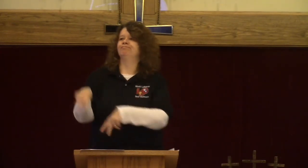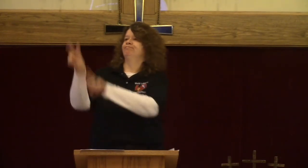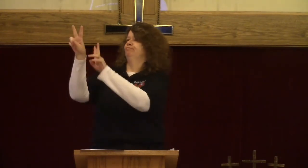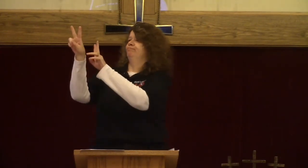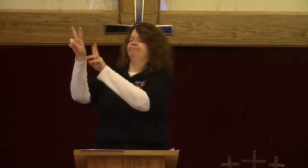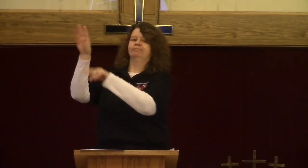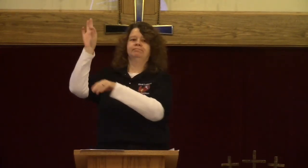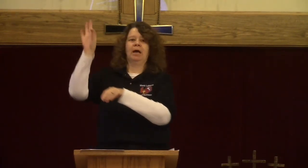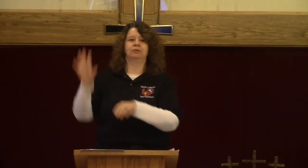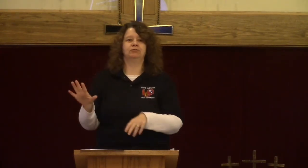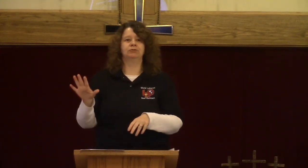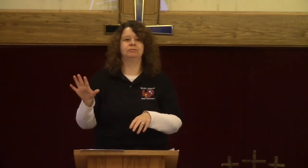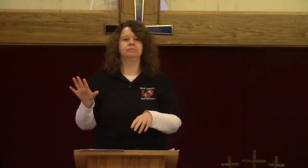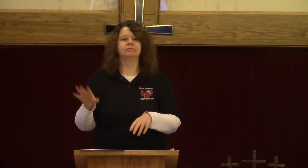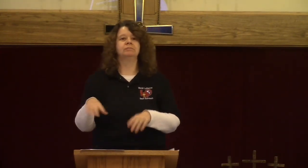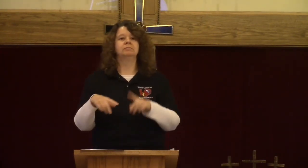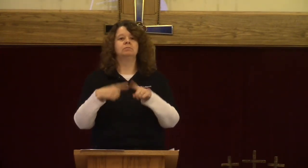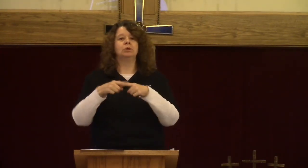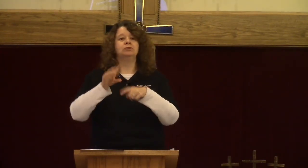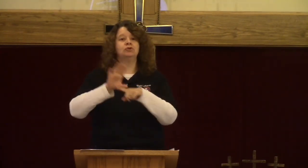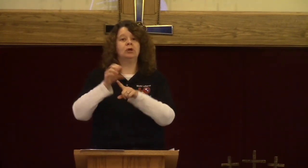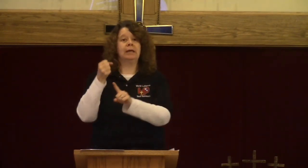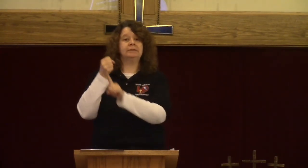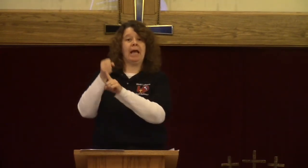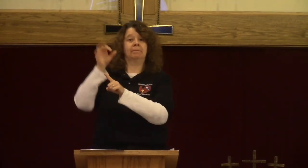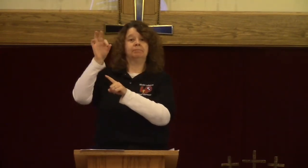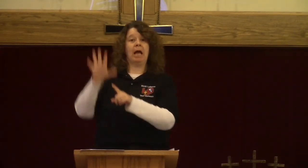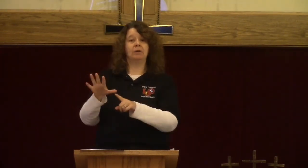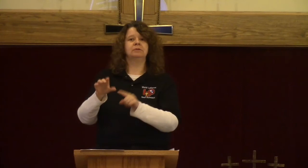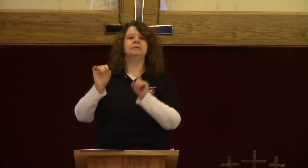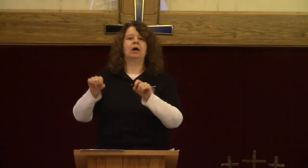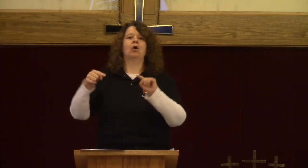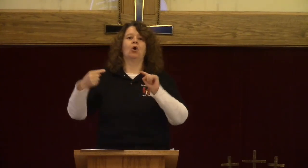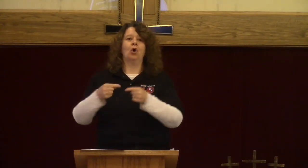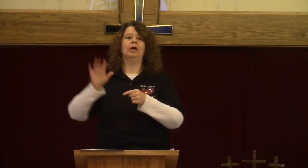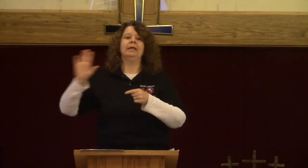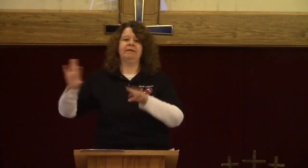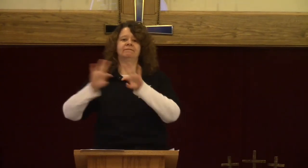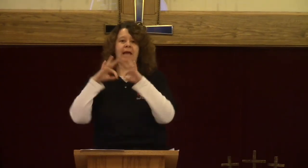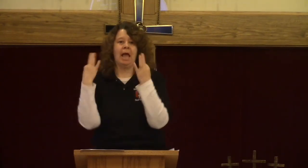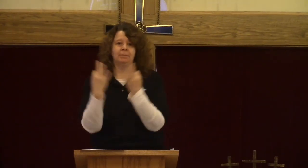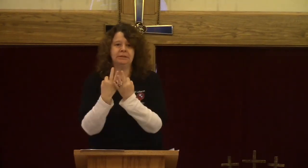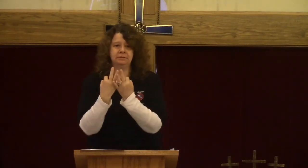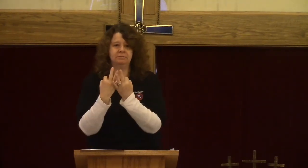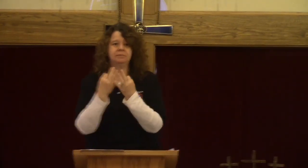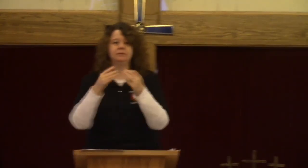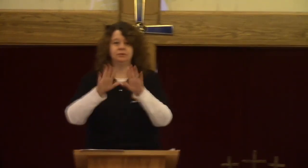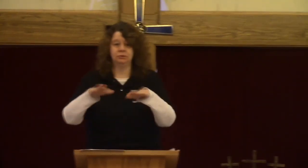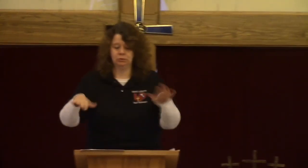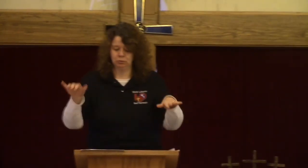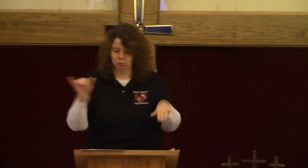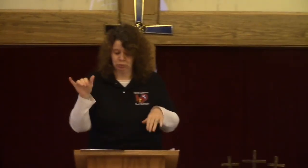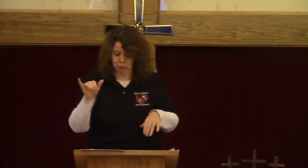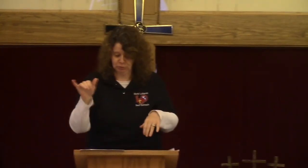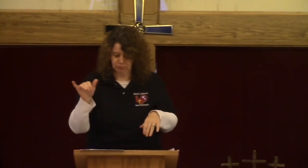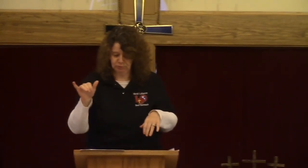the family members of the church are not church workers. You know, so remember